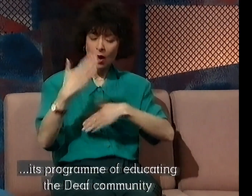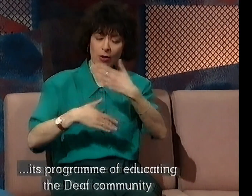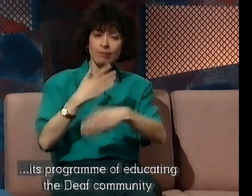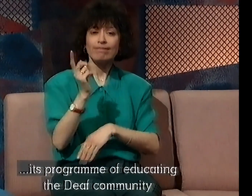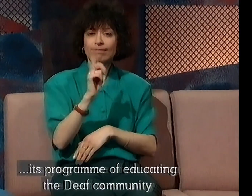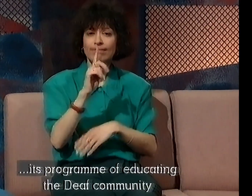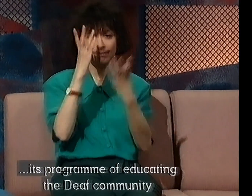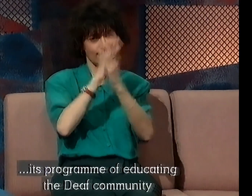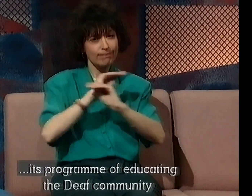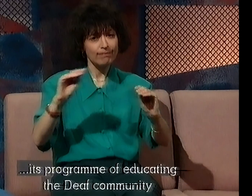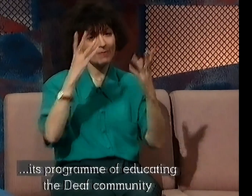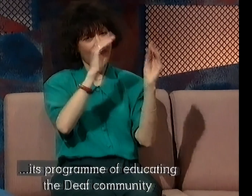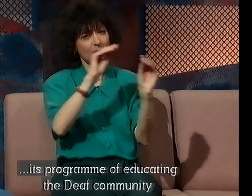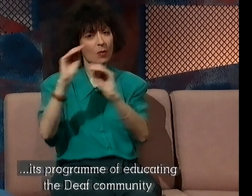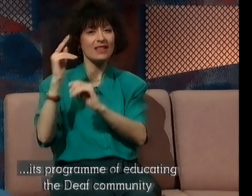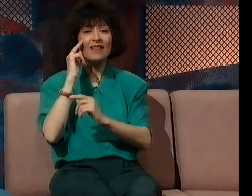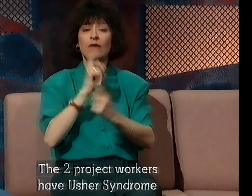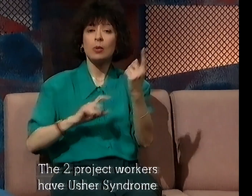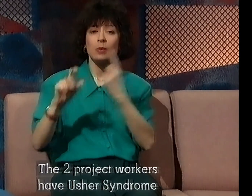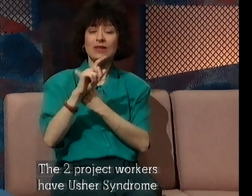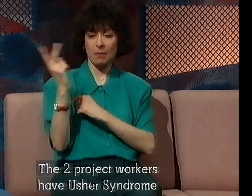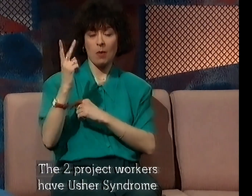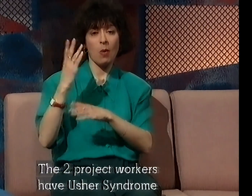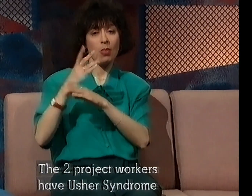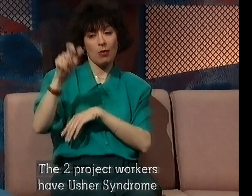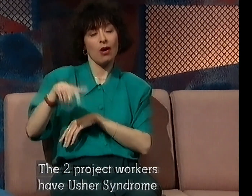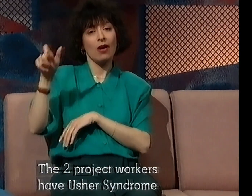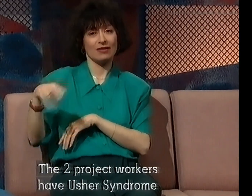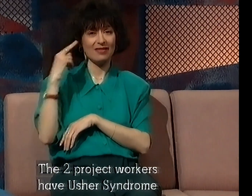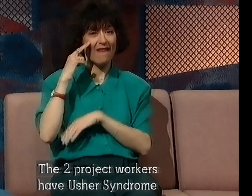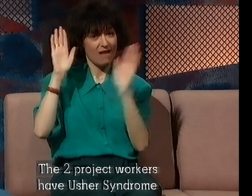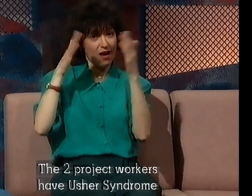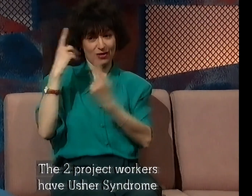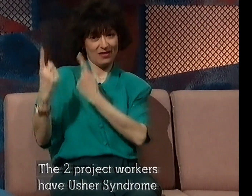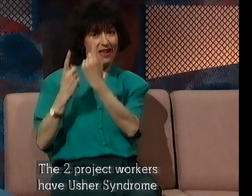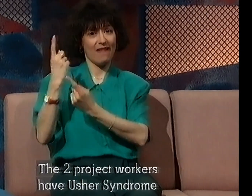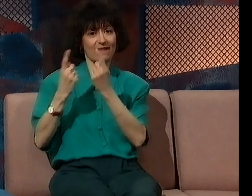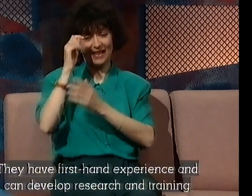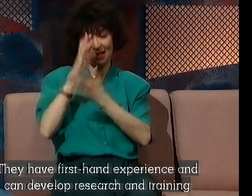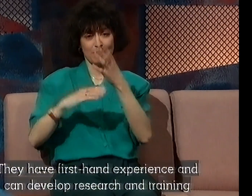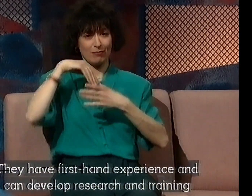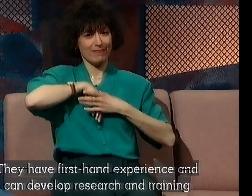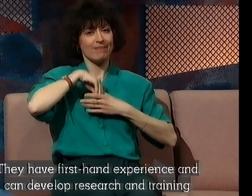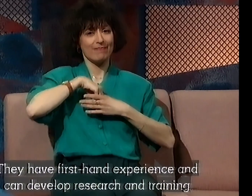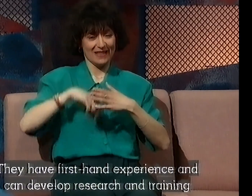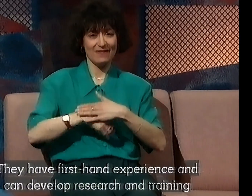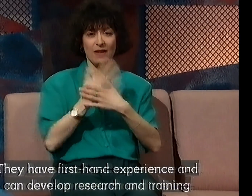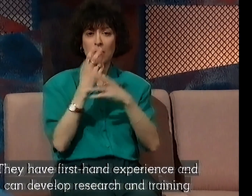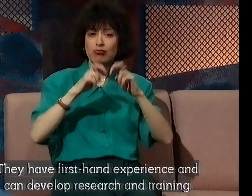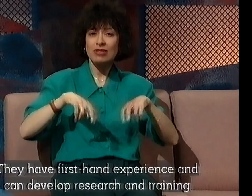and educating the deaf community. The two project workers both have Usher syndrome, which means that they have first-hand experience